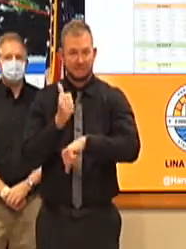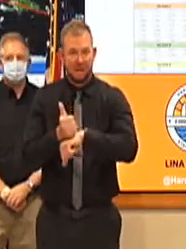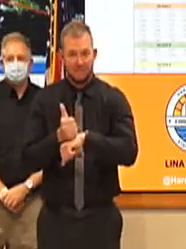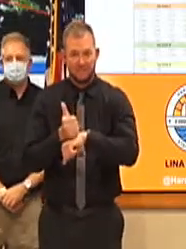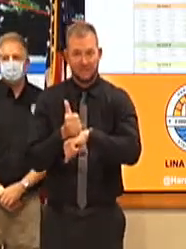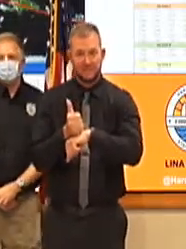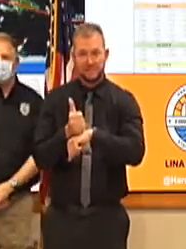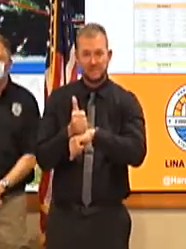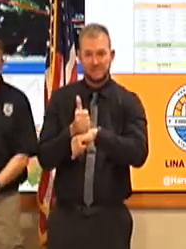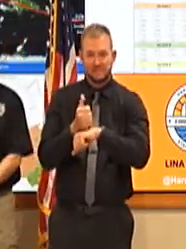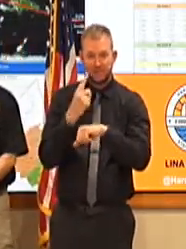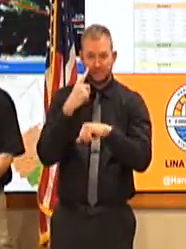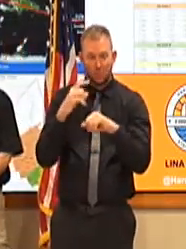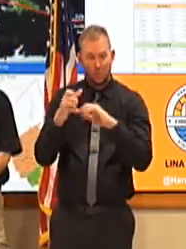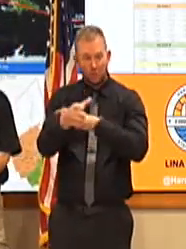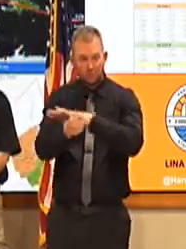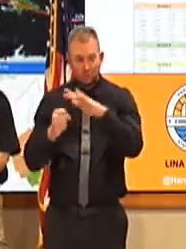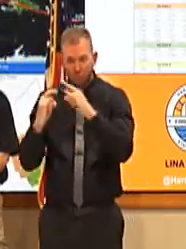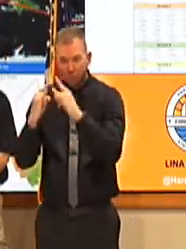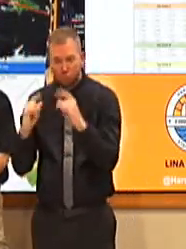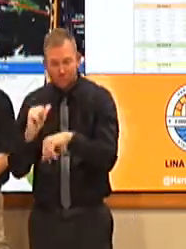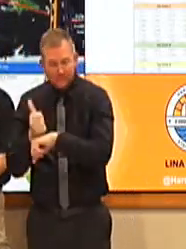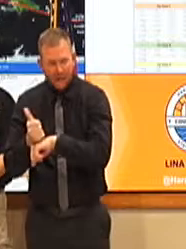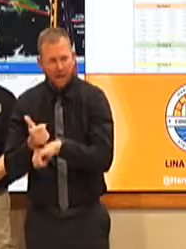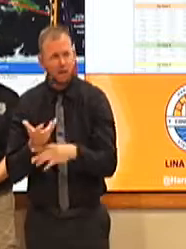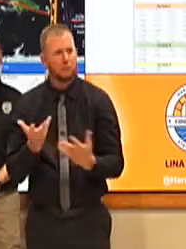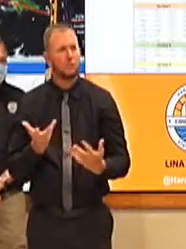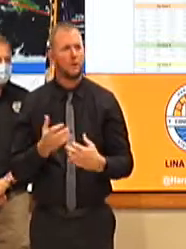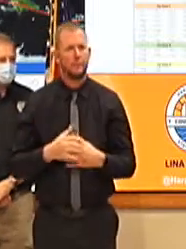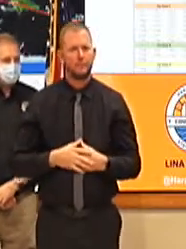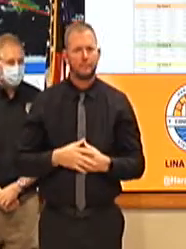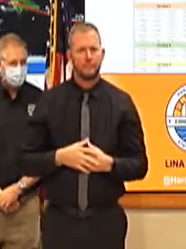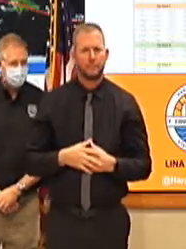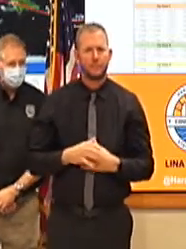maybe? Yes, I understood.